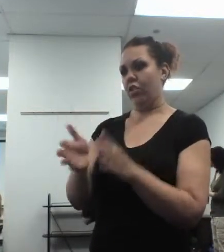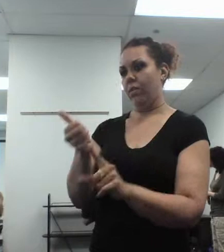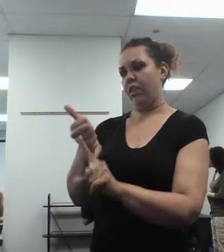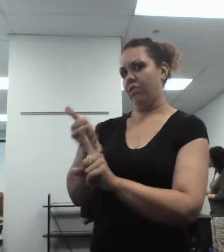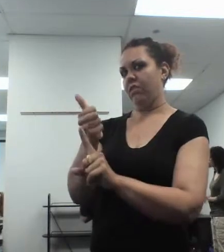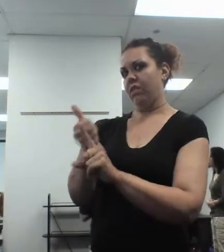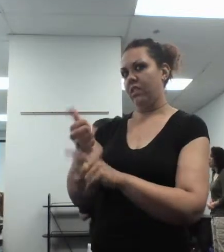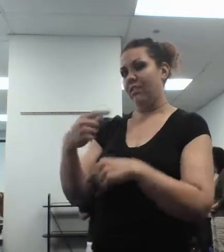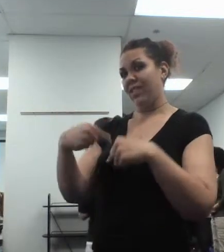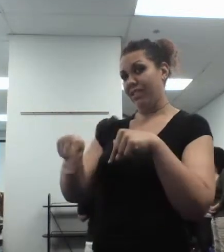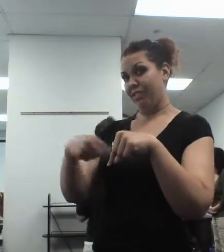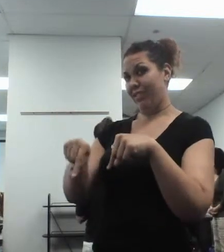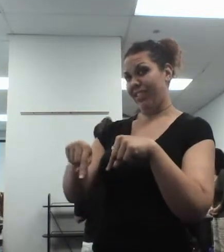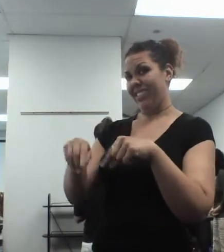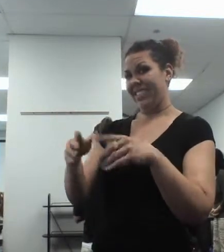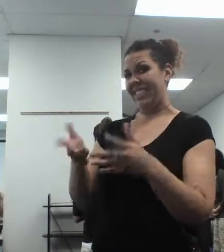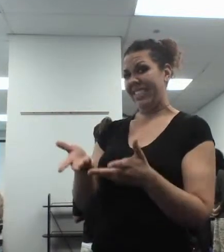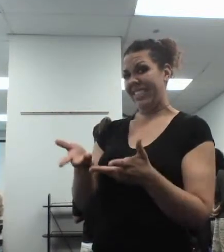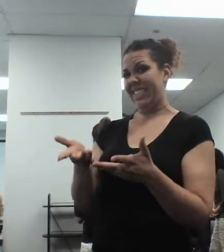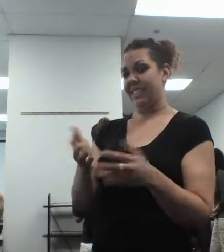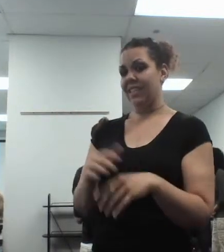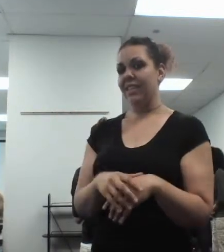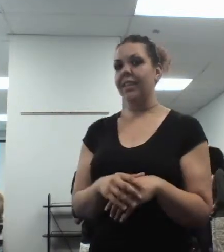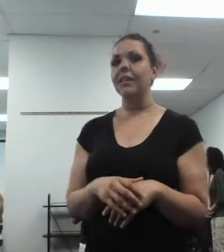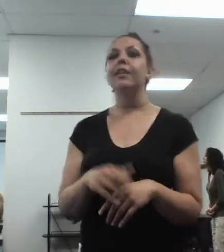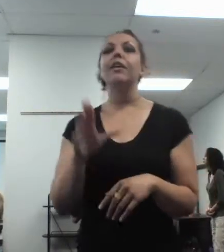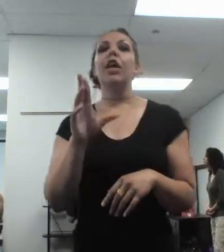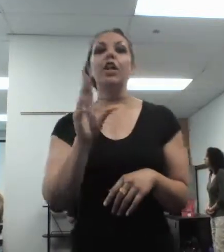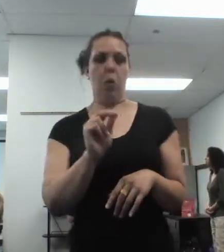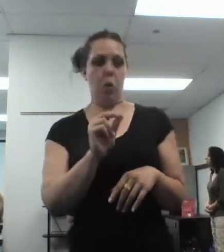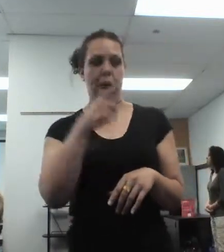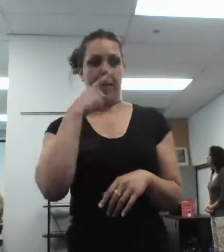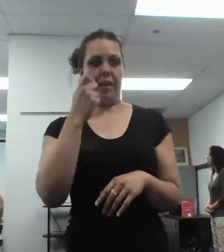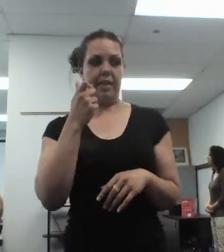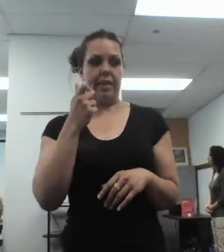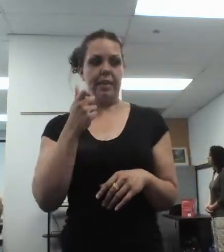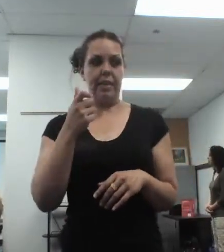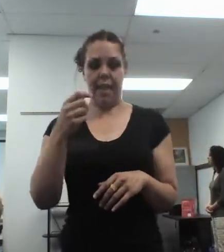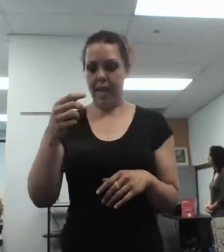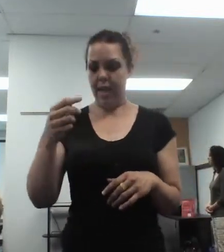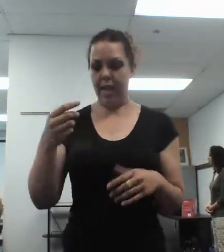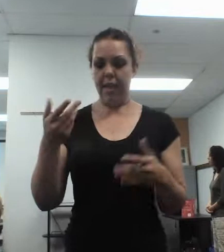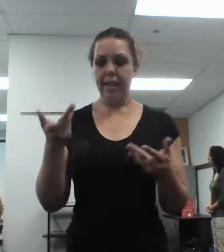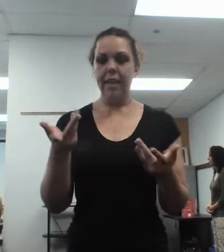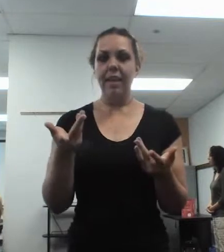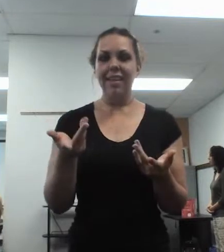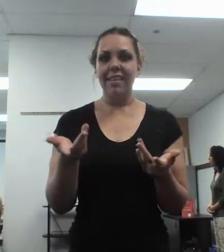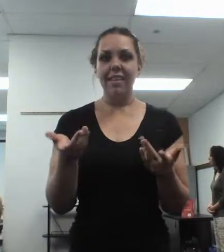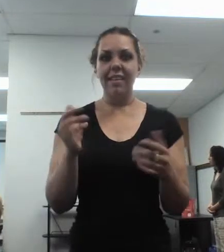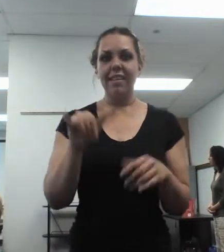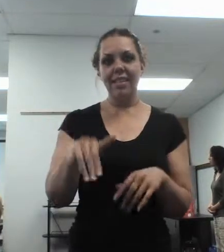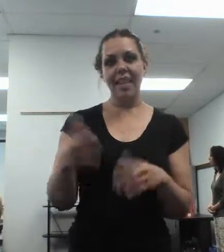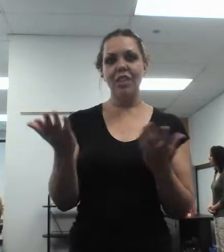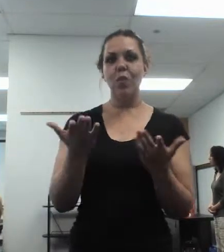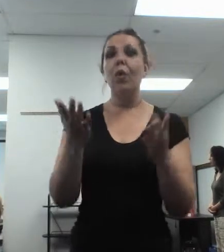I guess, I don't know. No, because this is actually the way that we do it. Switch with me for 1 second. You pretend like you're going to get ready to